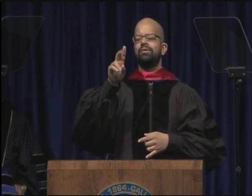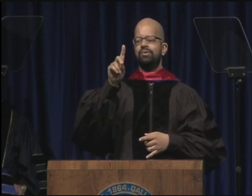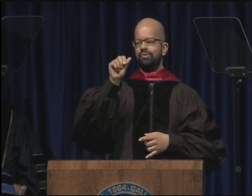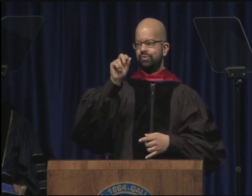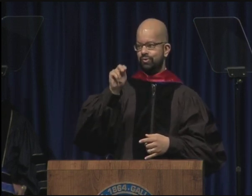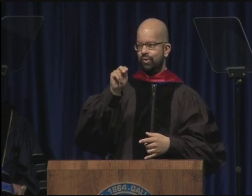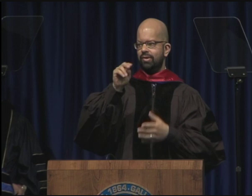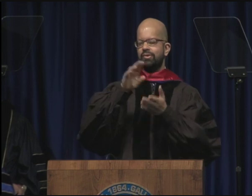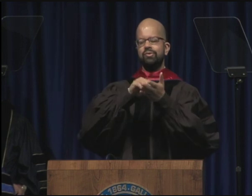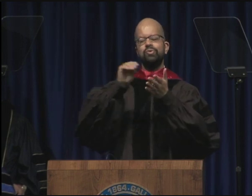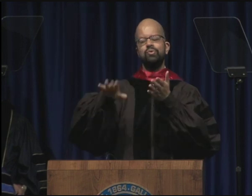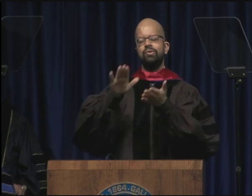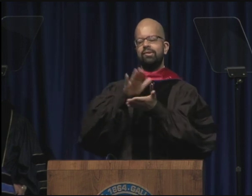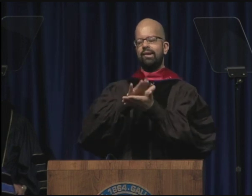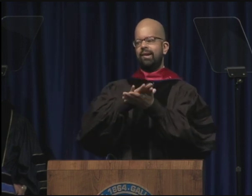the President's reception.